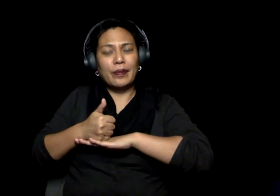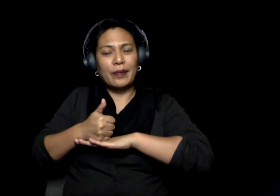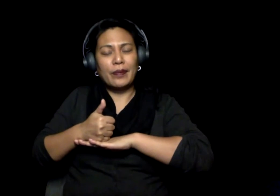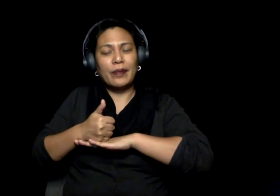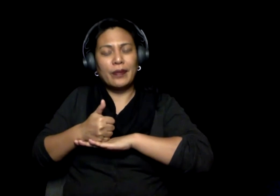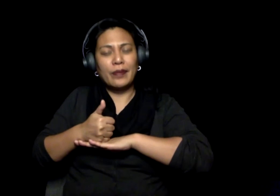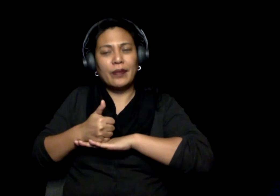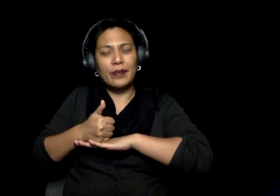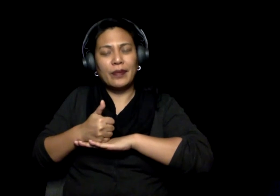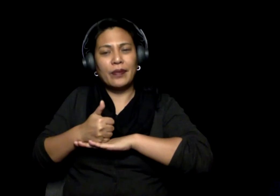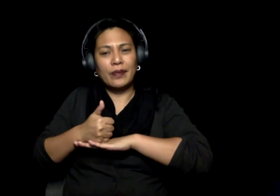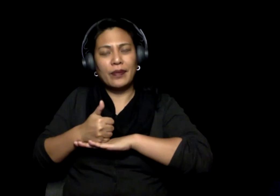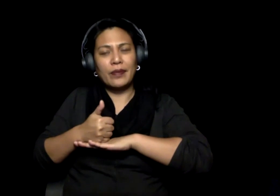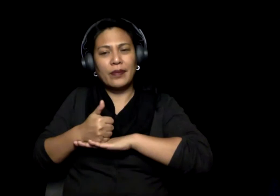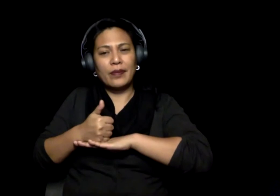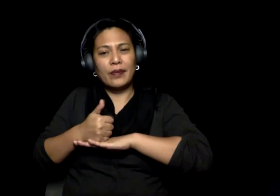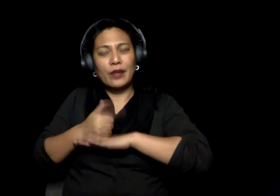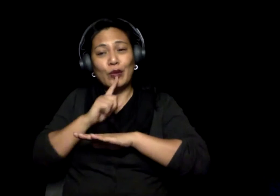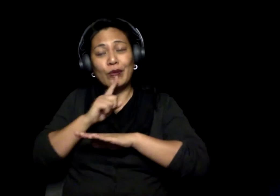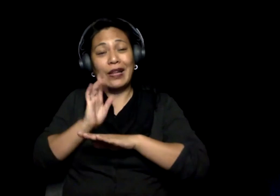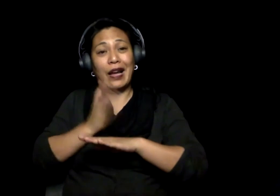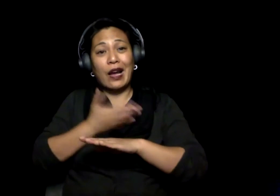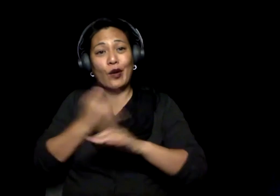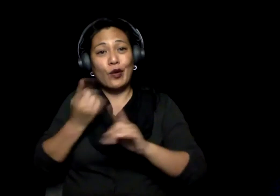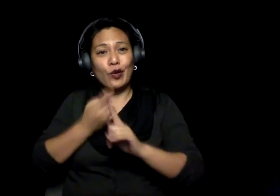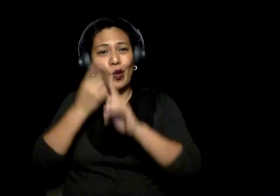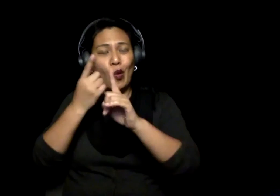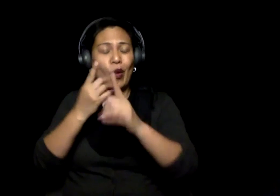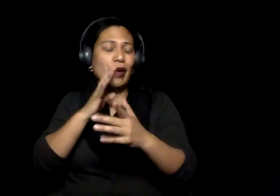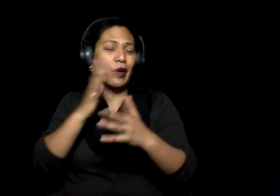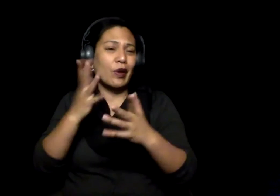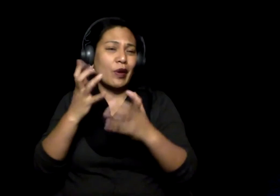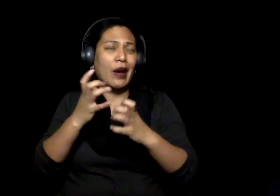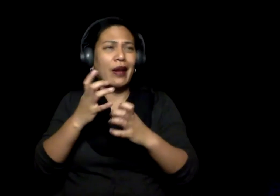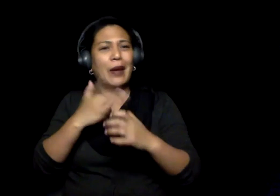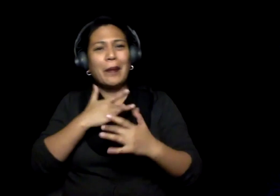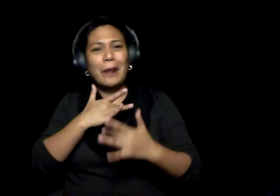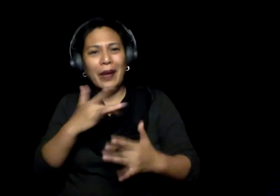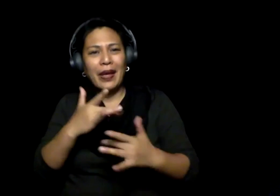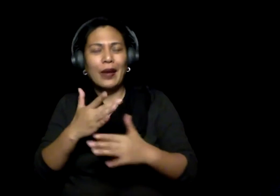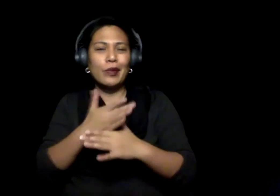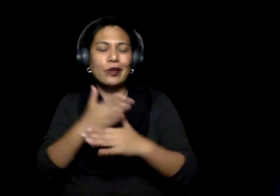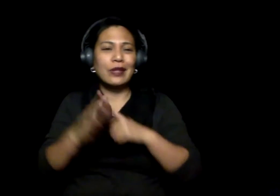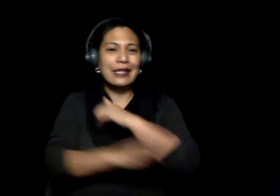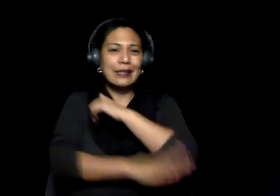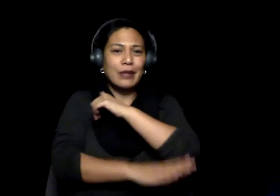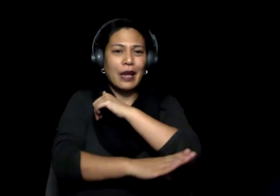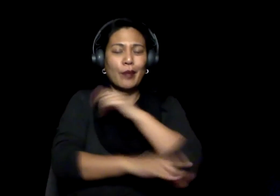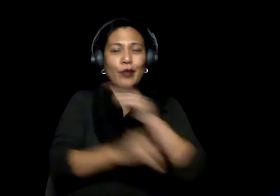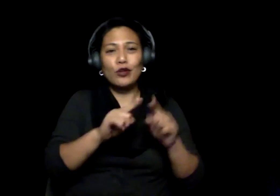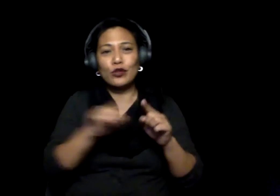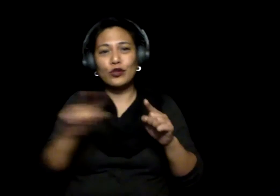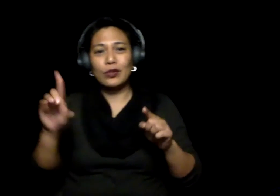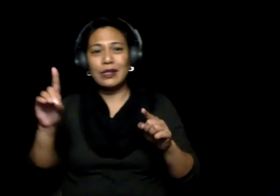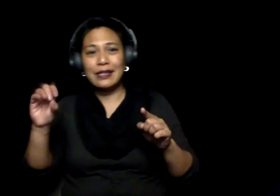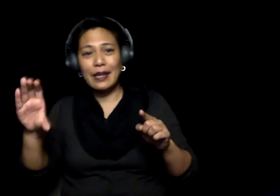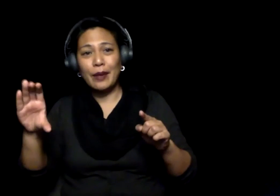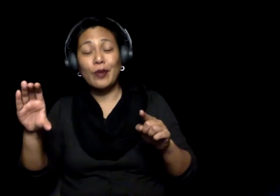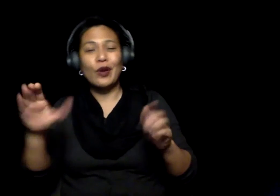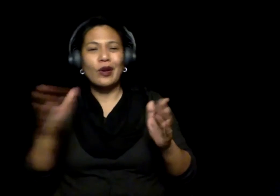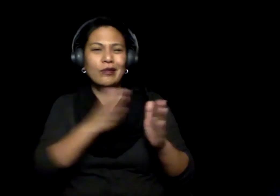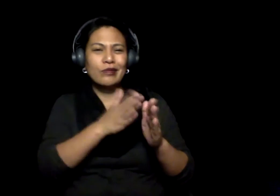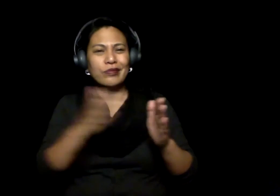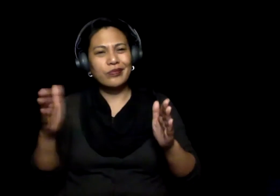to be taking place, between September and December. But those were programs that were really